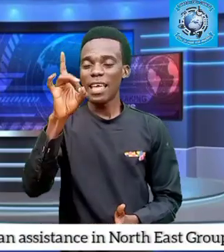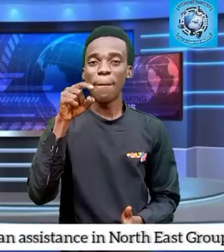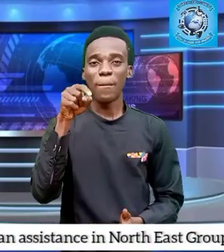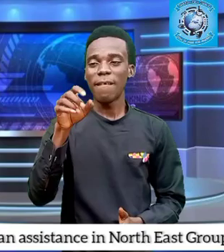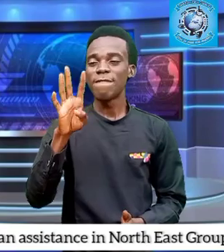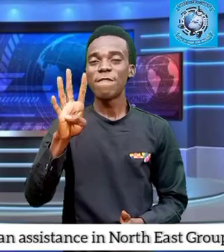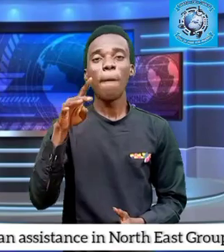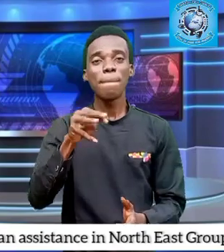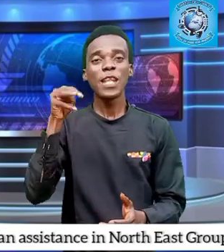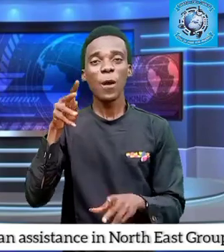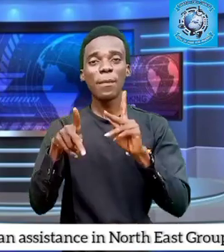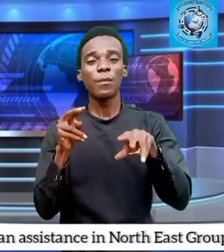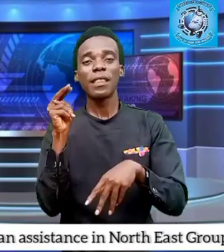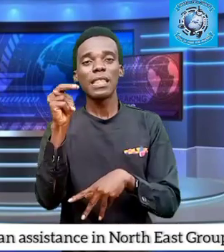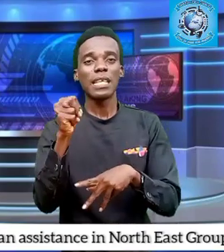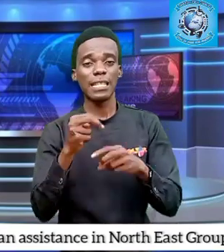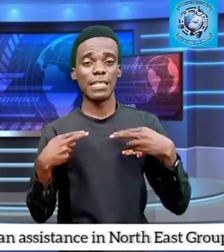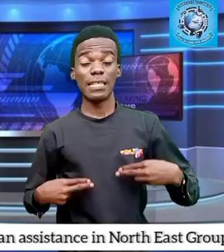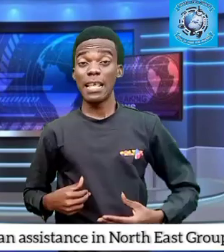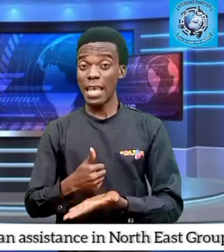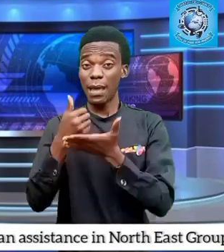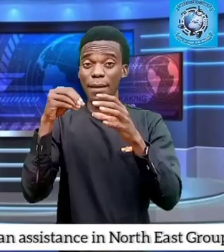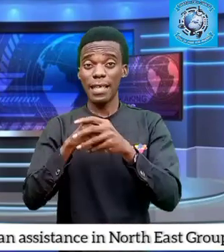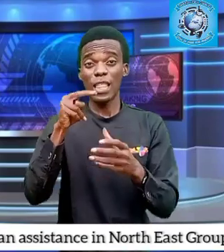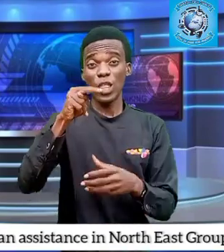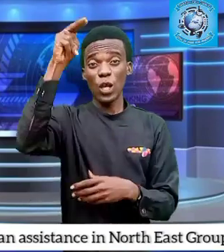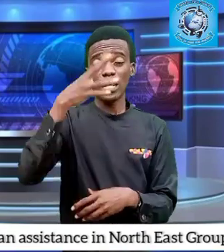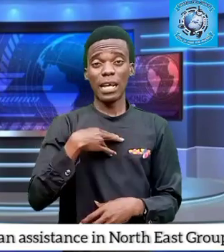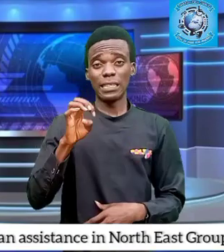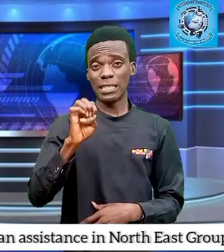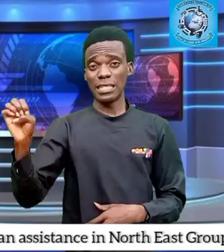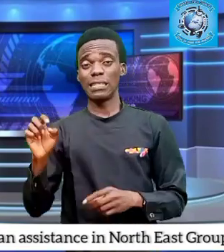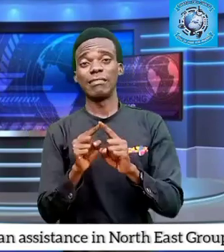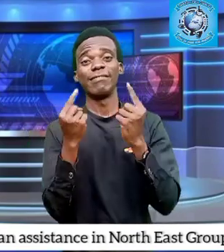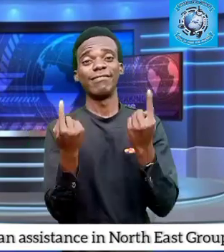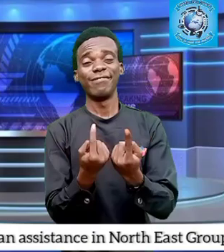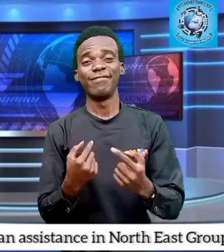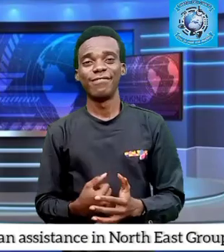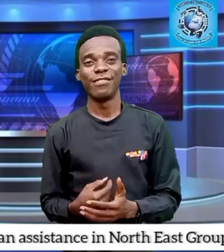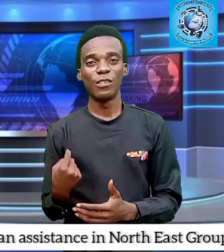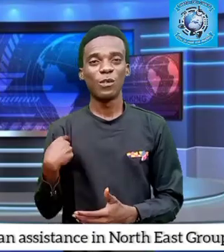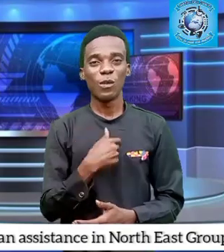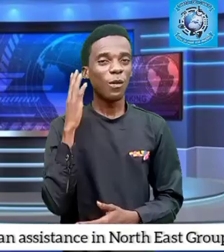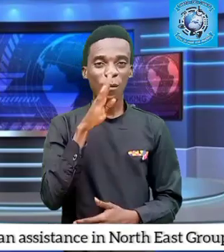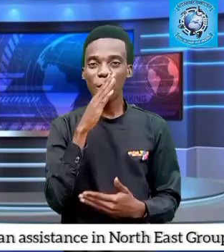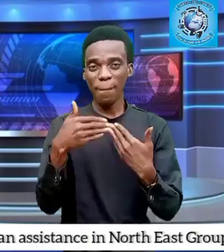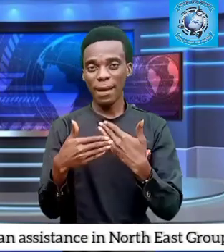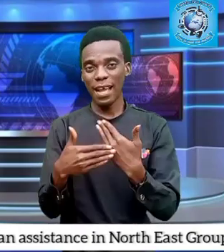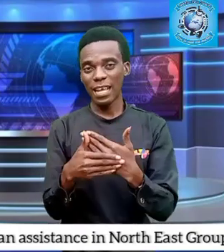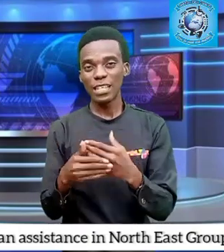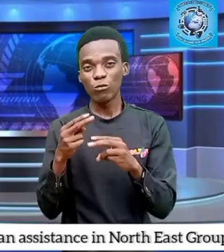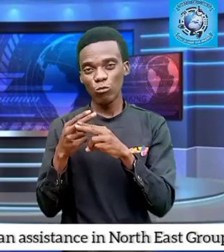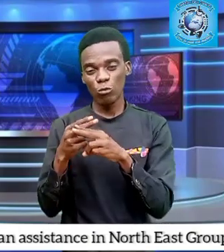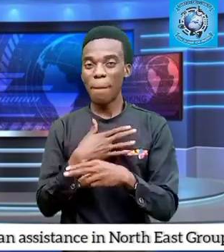8.4 million people need humanitarian assistance in North and East Group. We'll be back in a jiffy to give